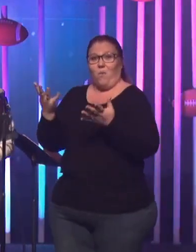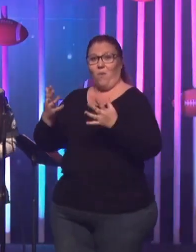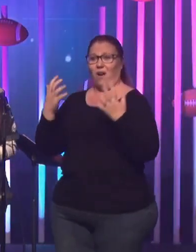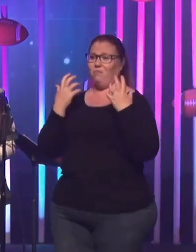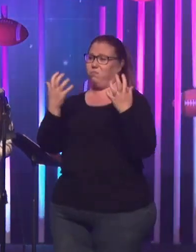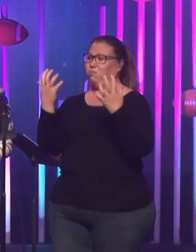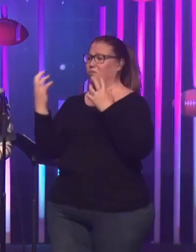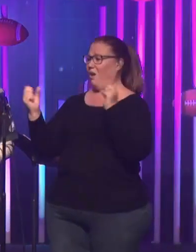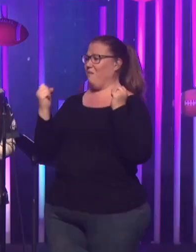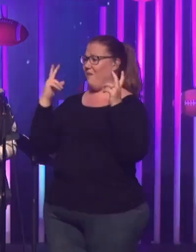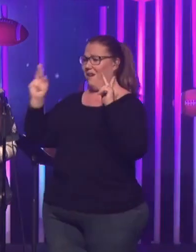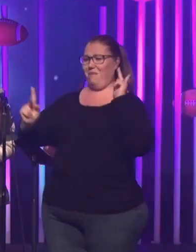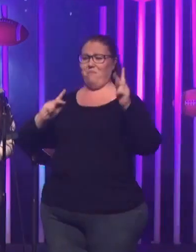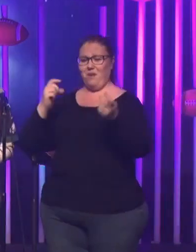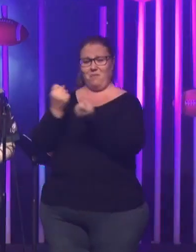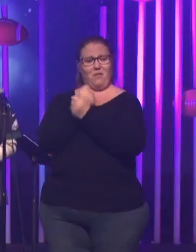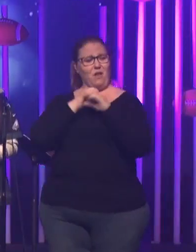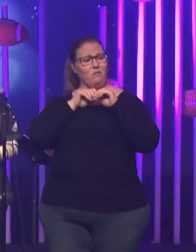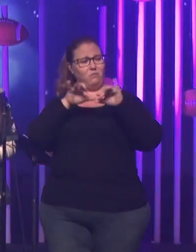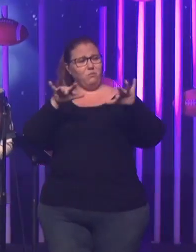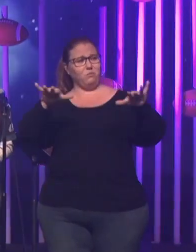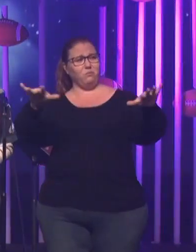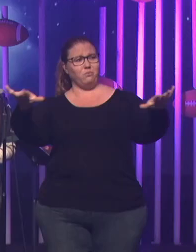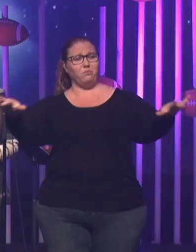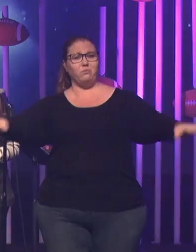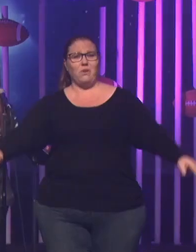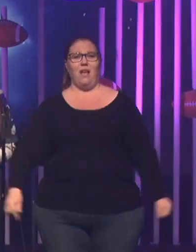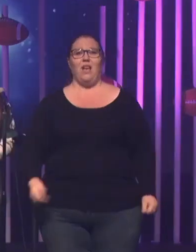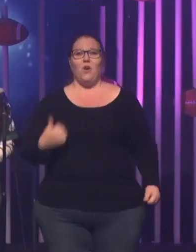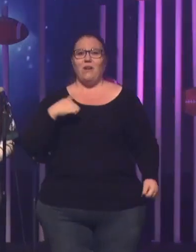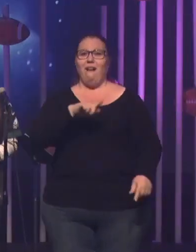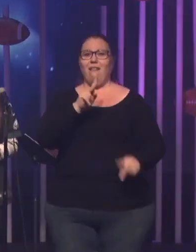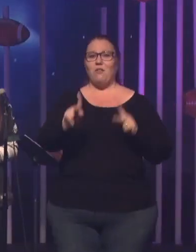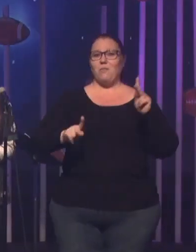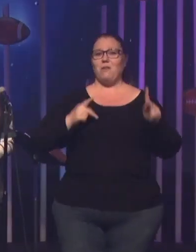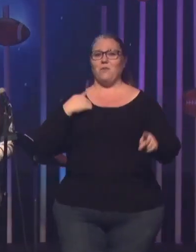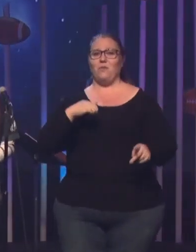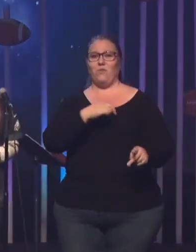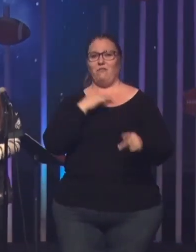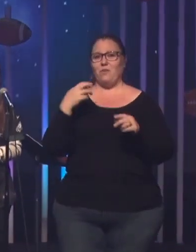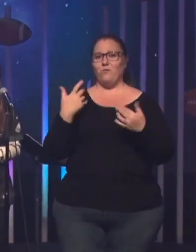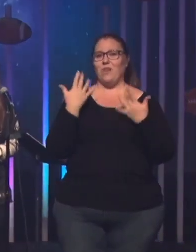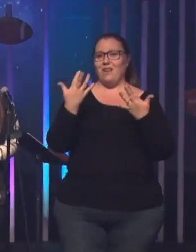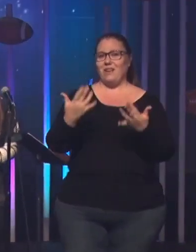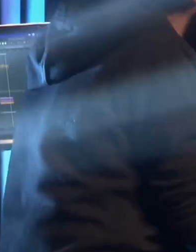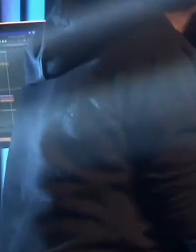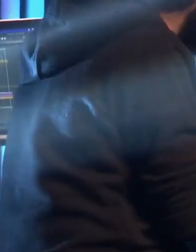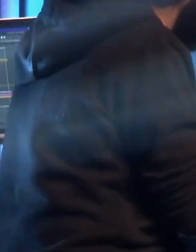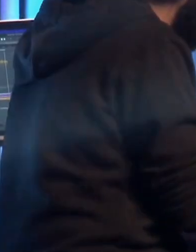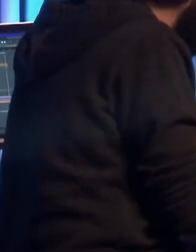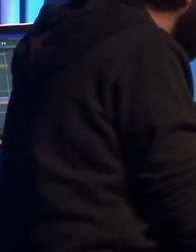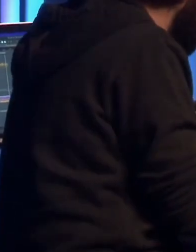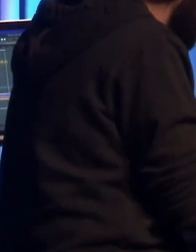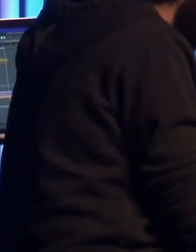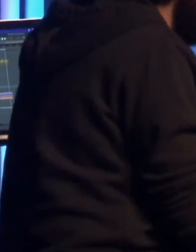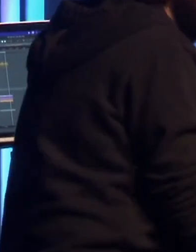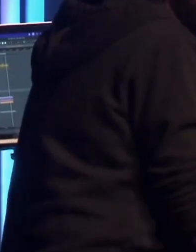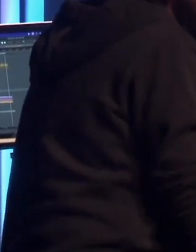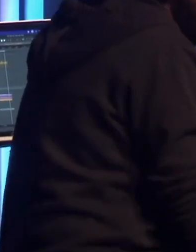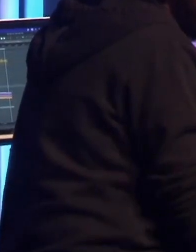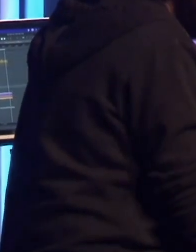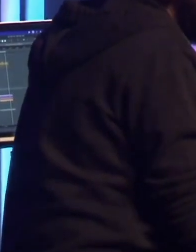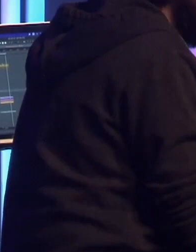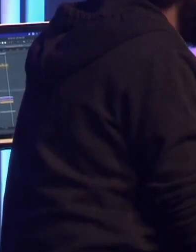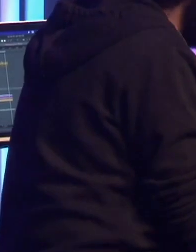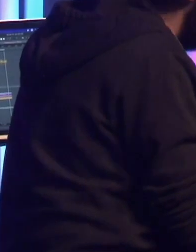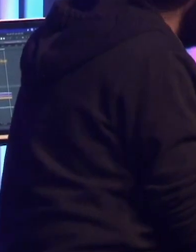war. Army of lovers never seen before. We are the people we've been waiting for.